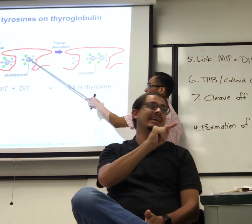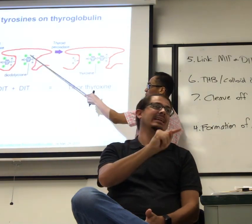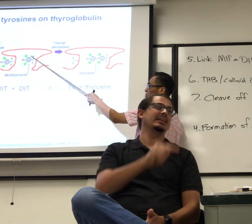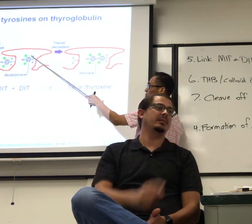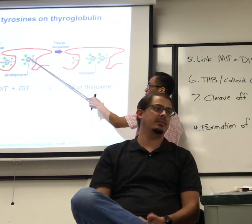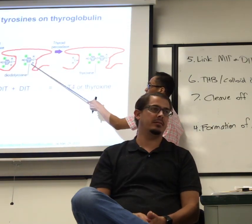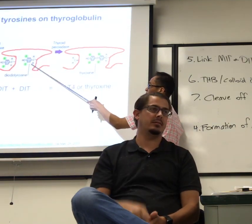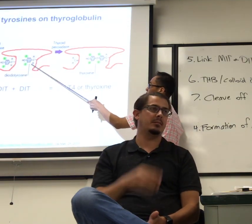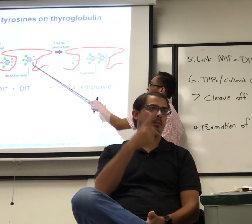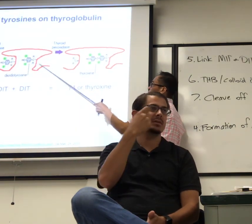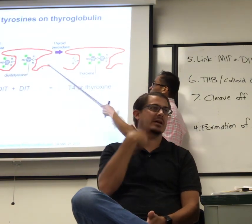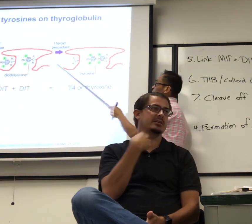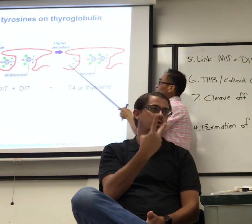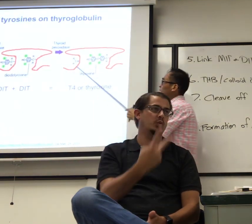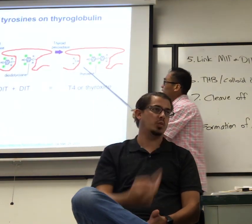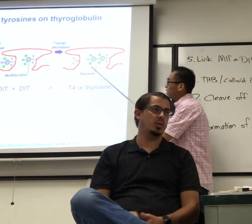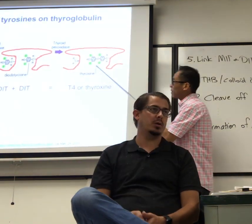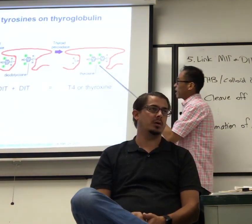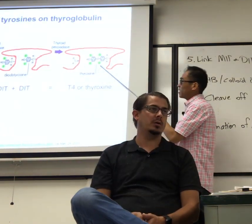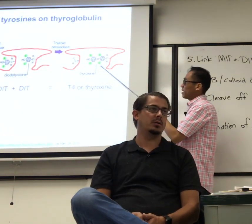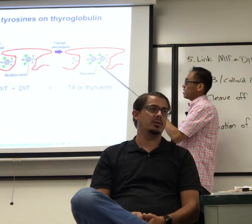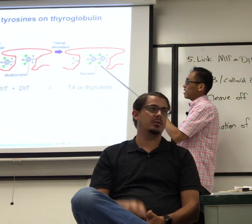You tell me, is that a mit or a dit?